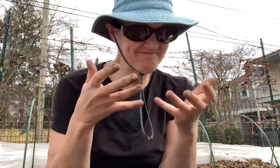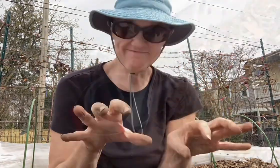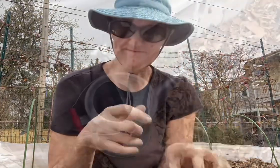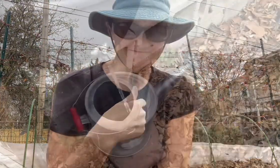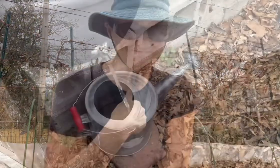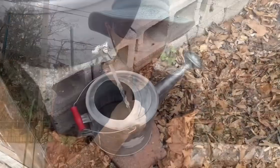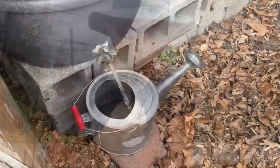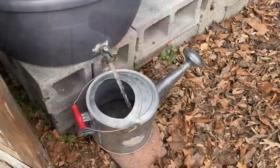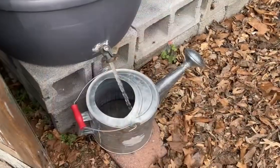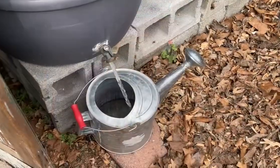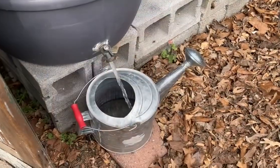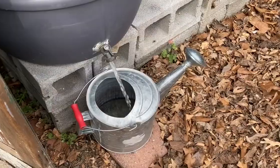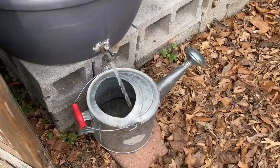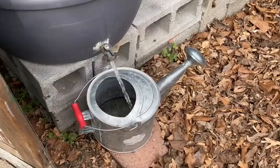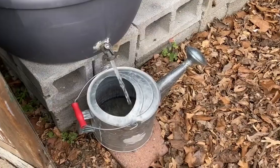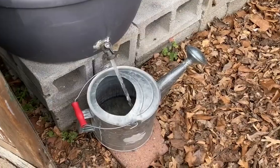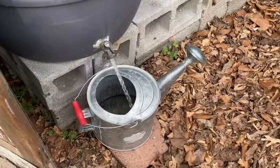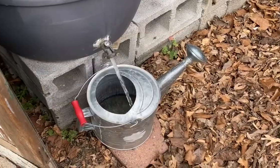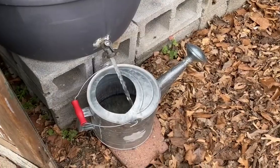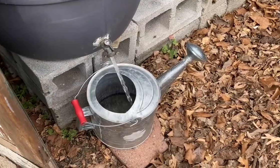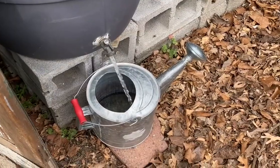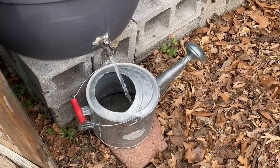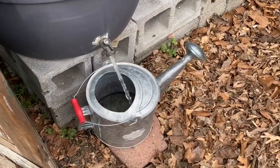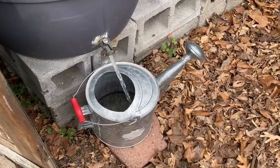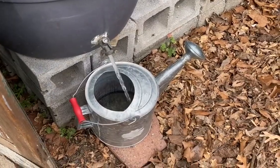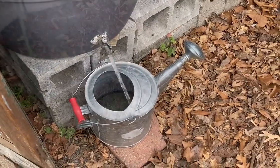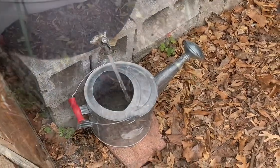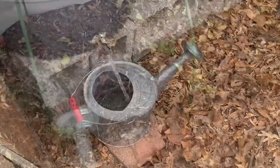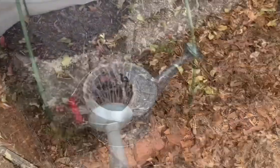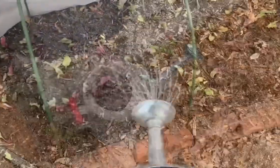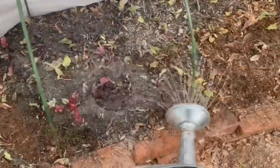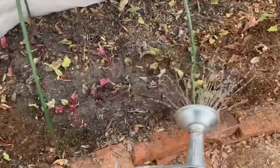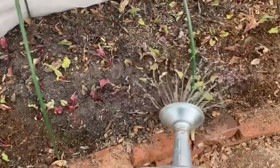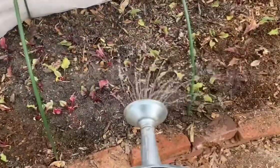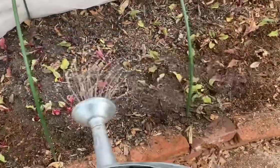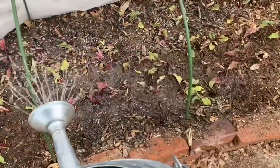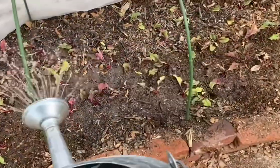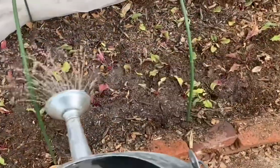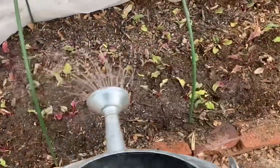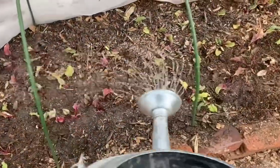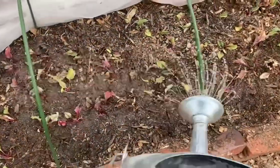but we're going to leave the net in place because we don't want the squirrels digging them up.